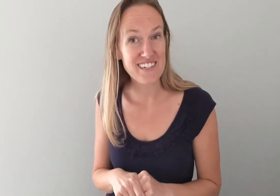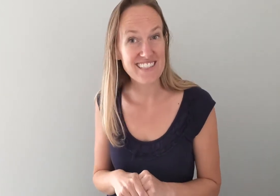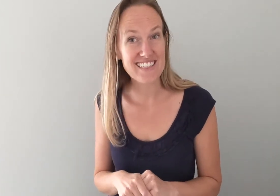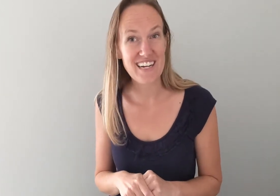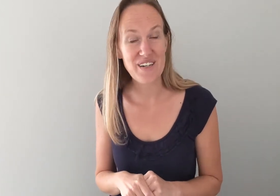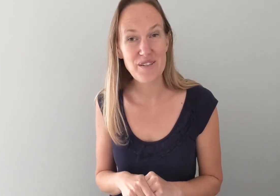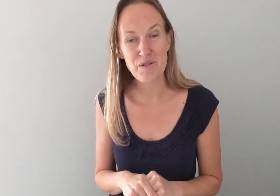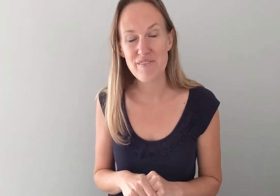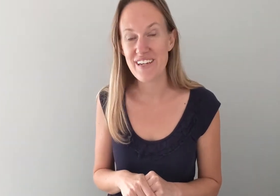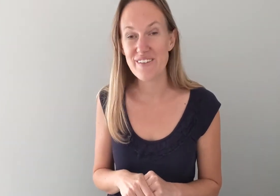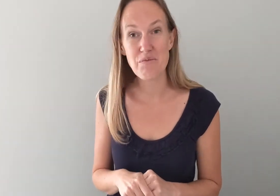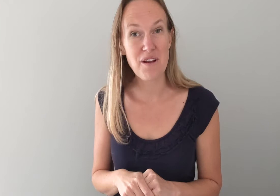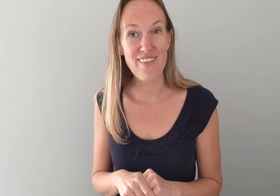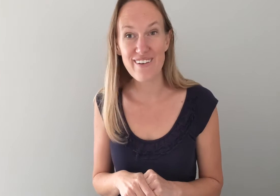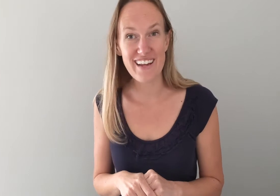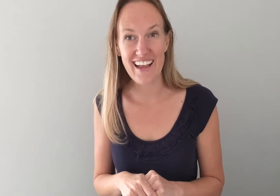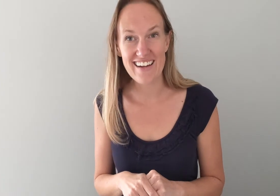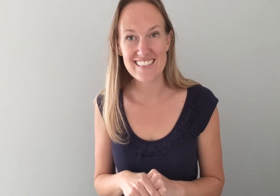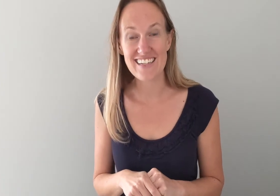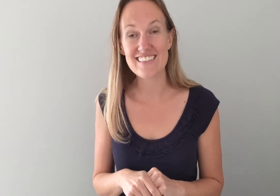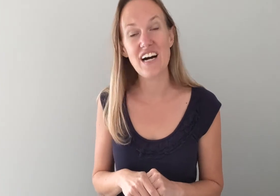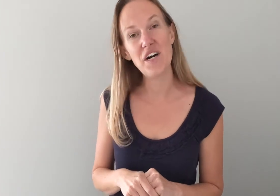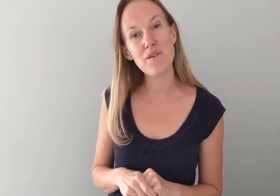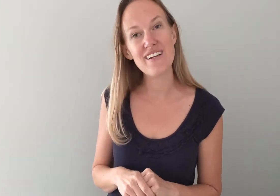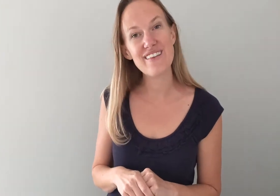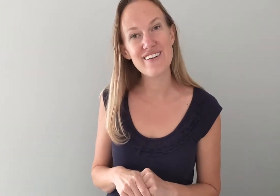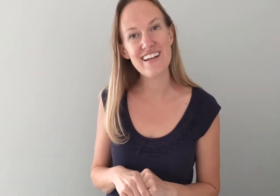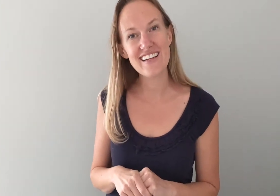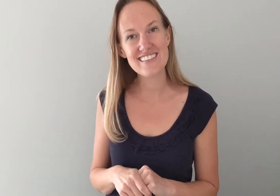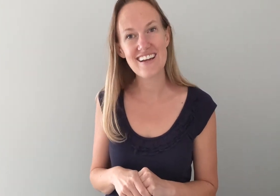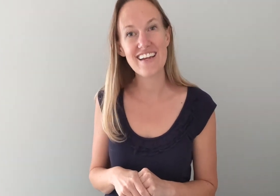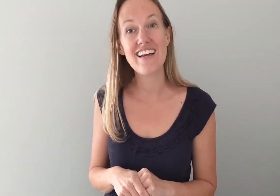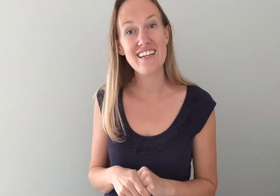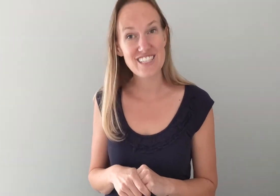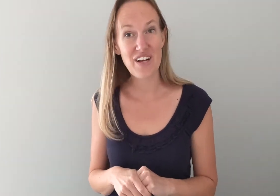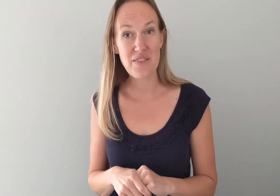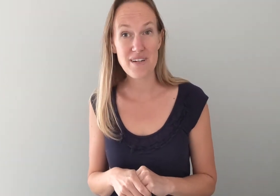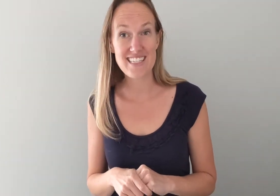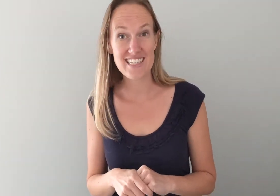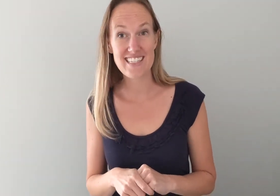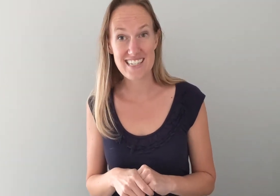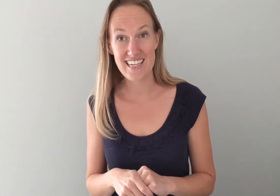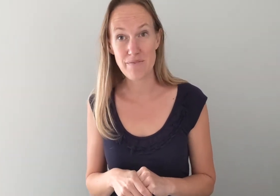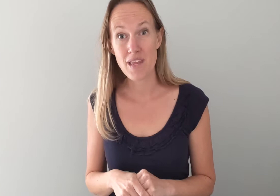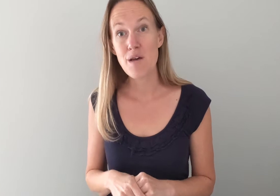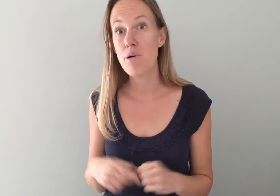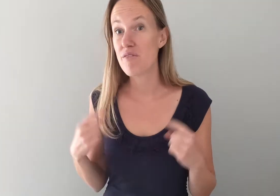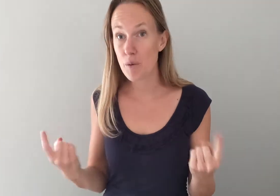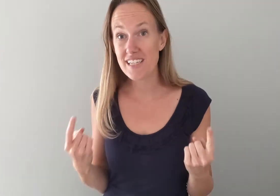different than our usual videos. We're not learning how to sign a song. We're going to learn how to sign John 3:16. But before we get